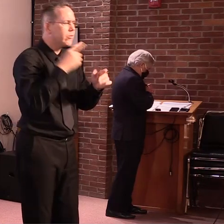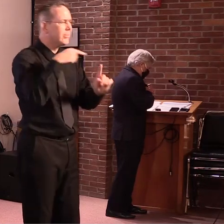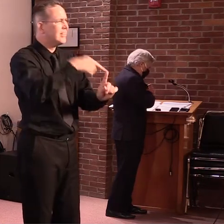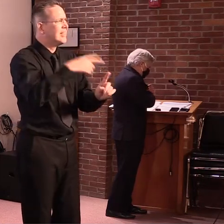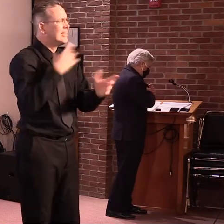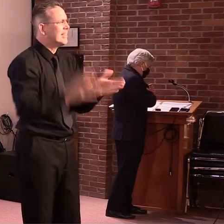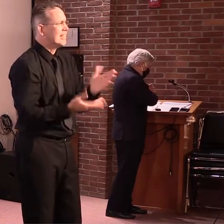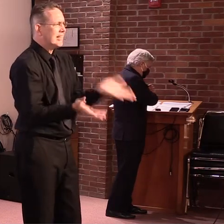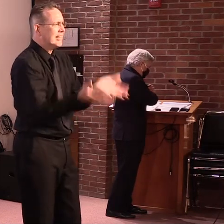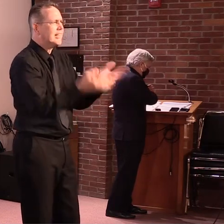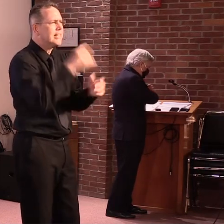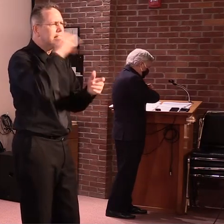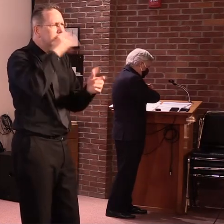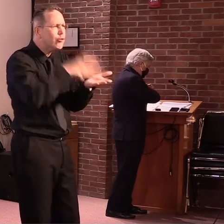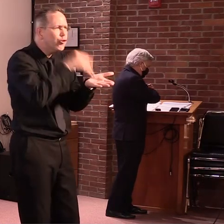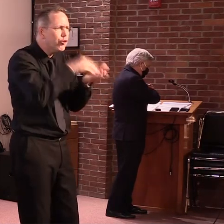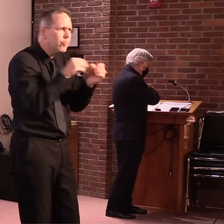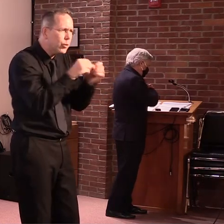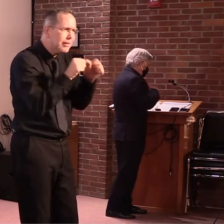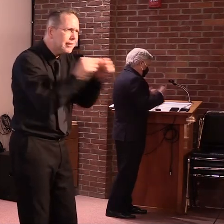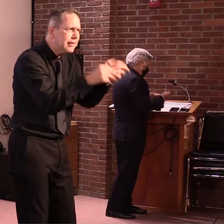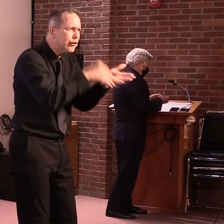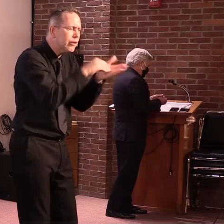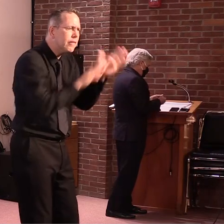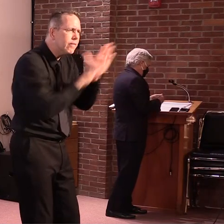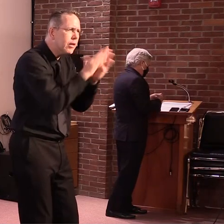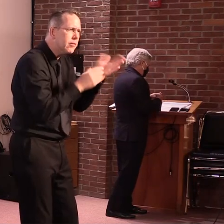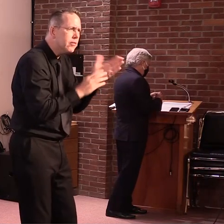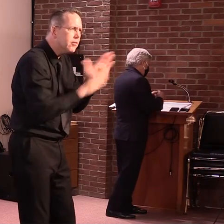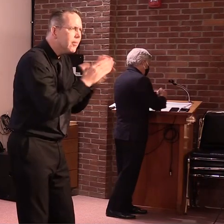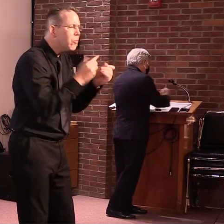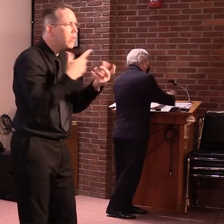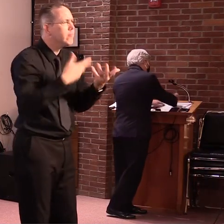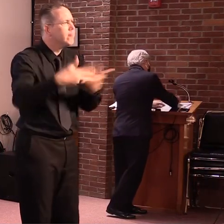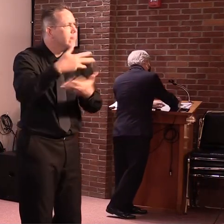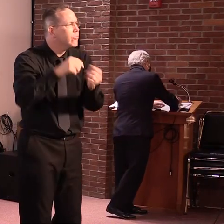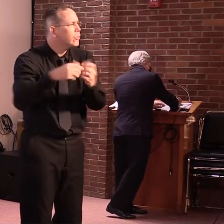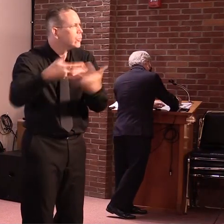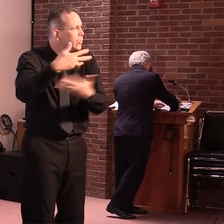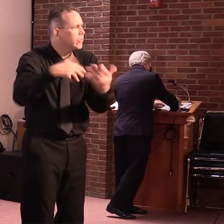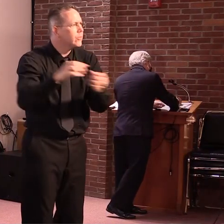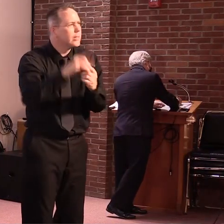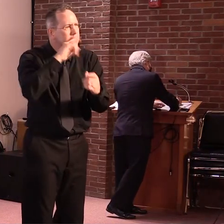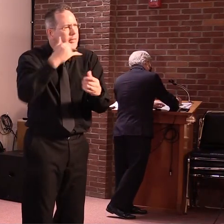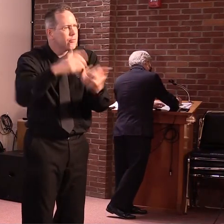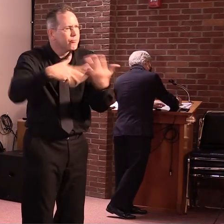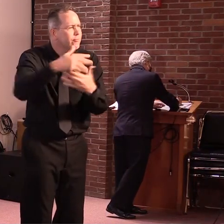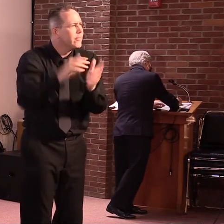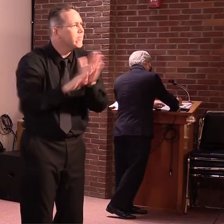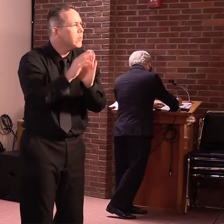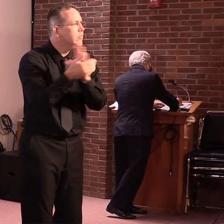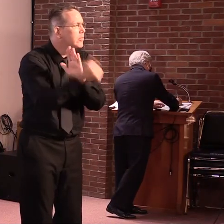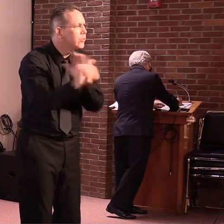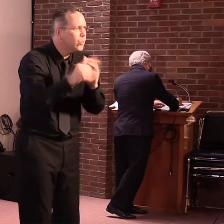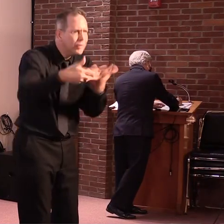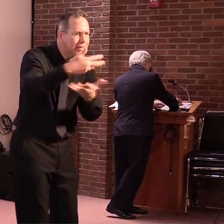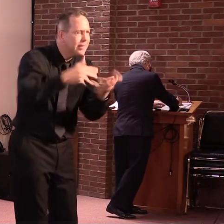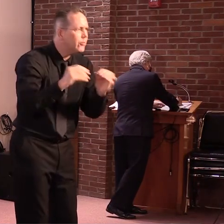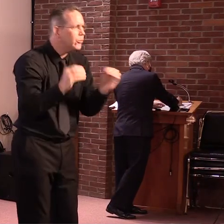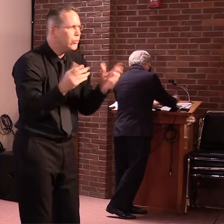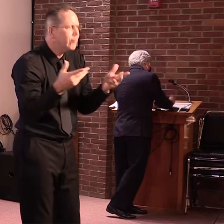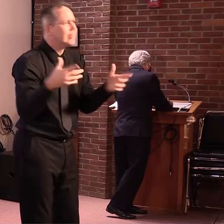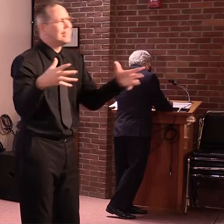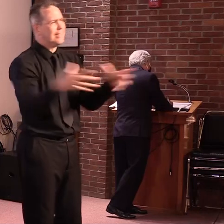forward and reopen. In March, when we made the difficult decision to close schools, we